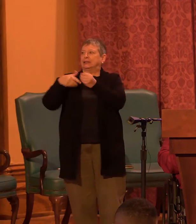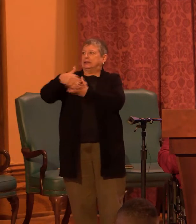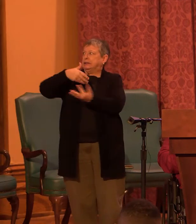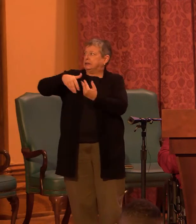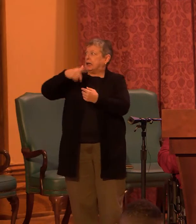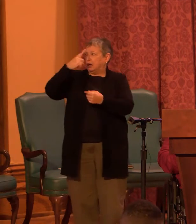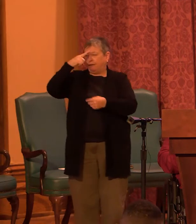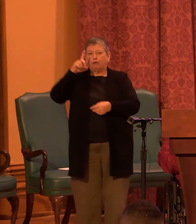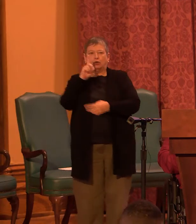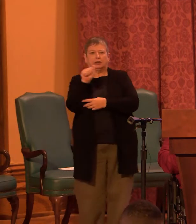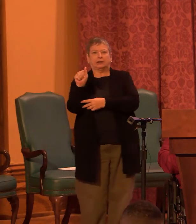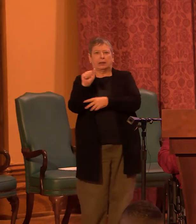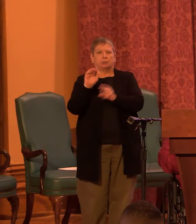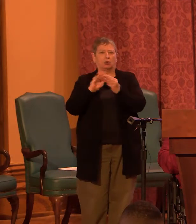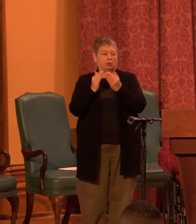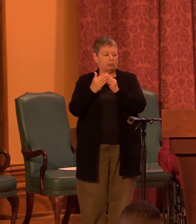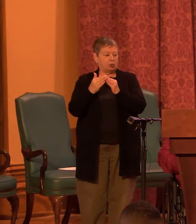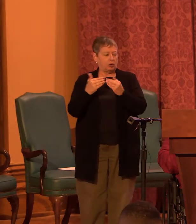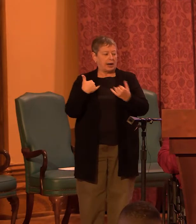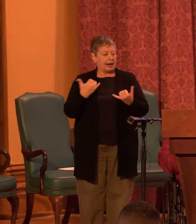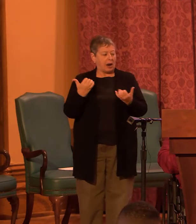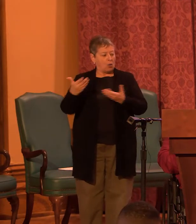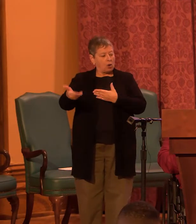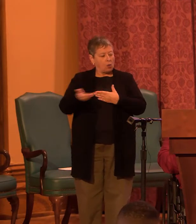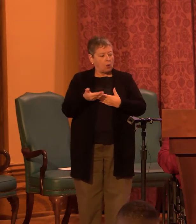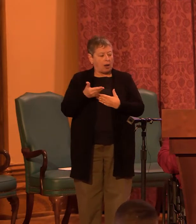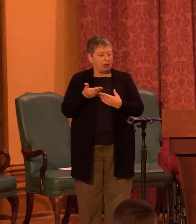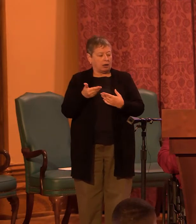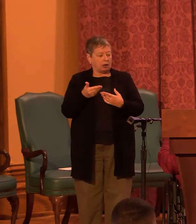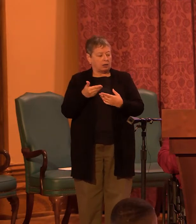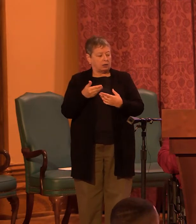the disabled community. I would now like to welcome